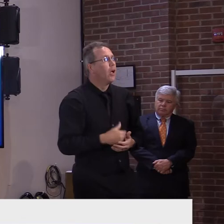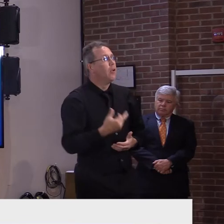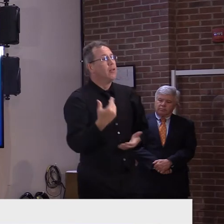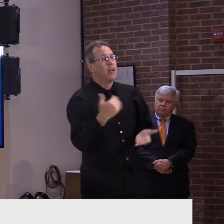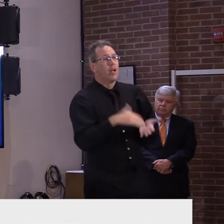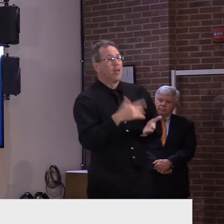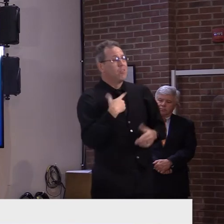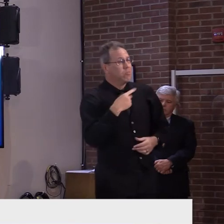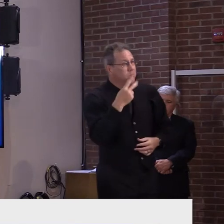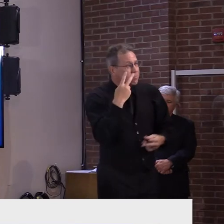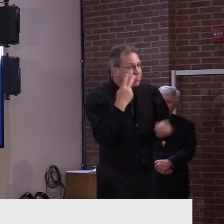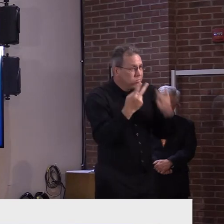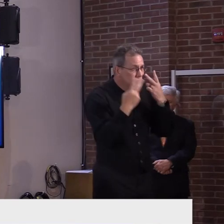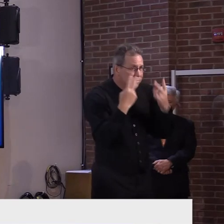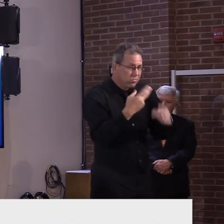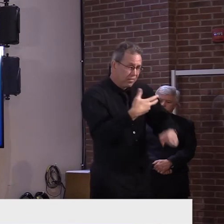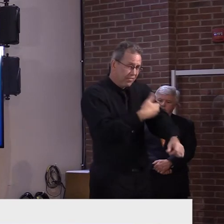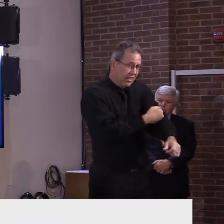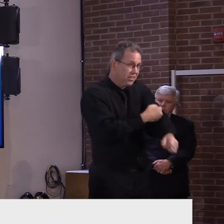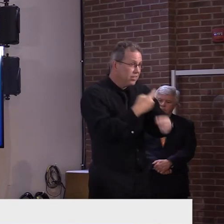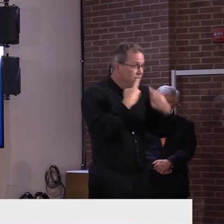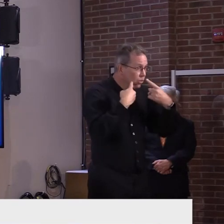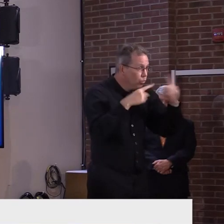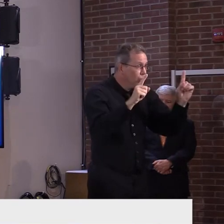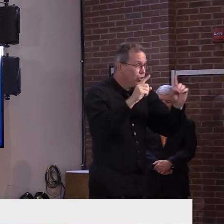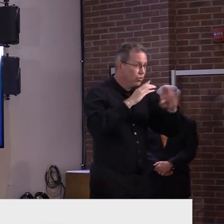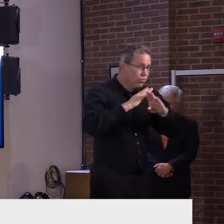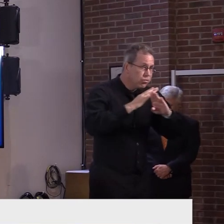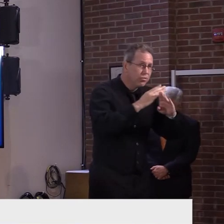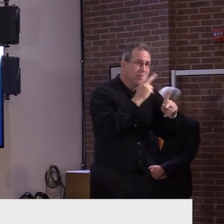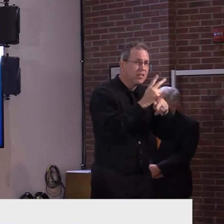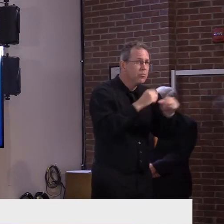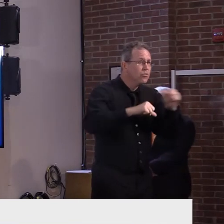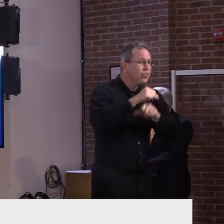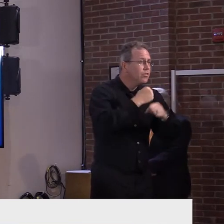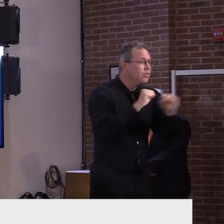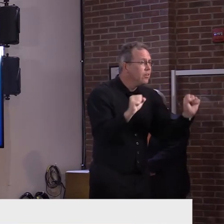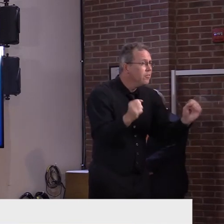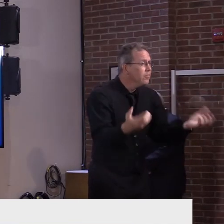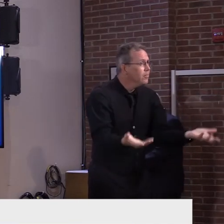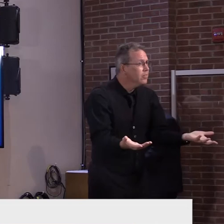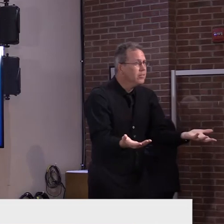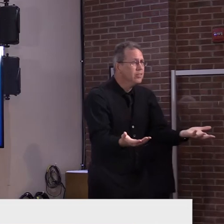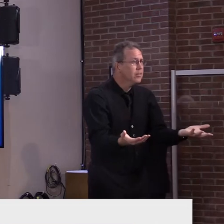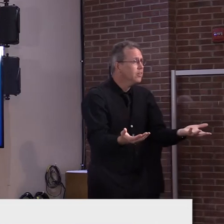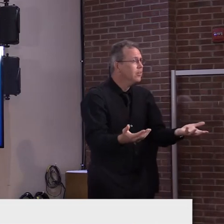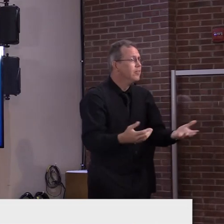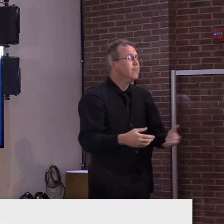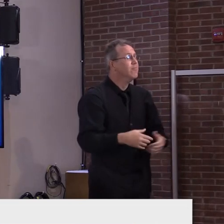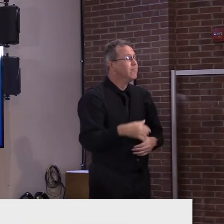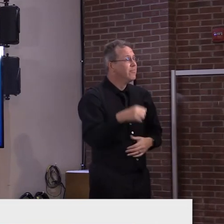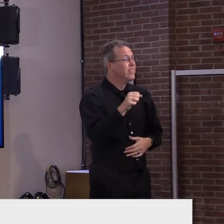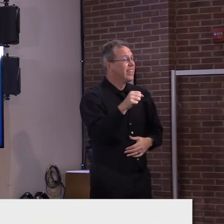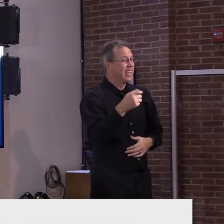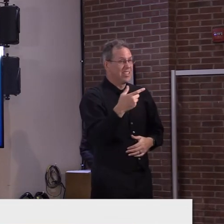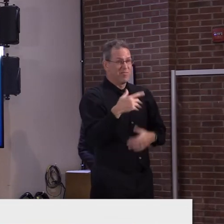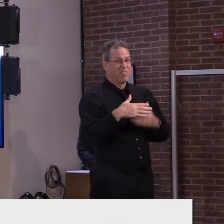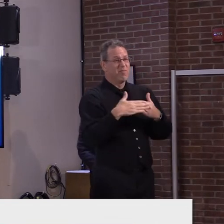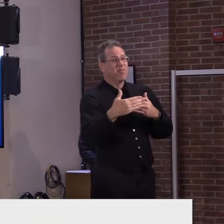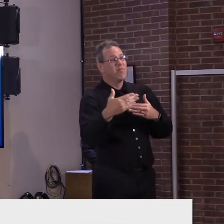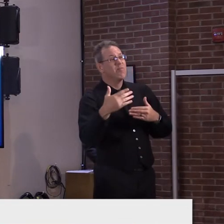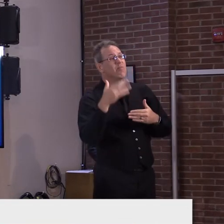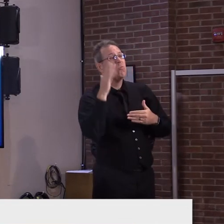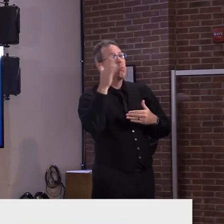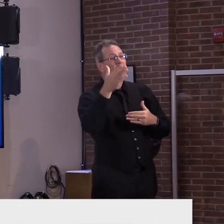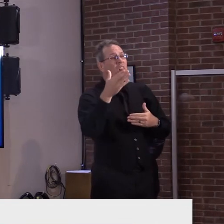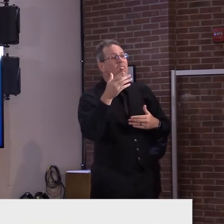safe, and they work. And over the long period of time, they will save in the number of